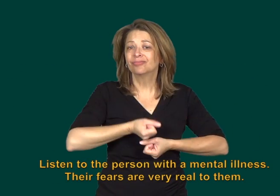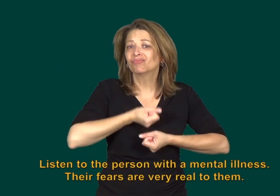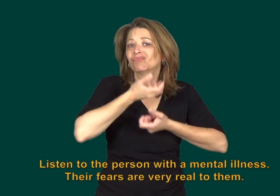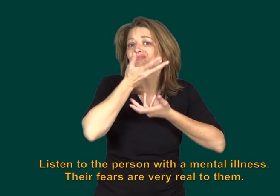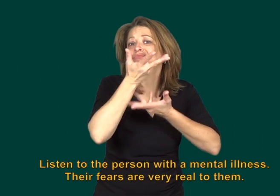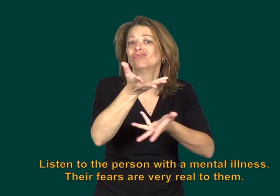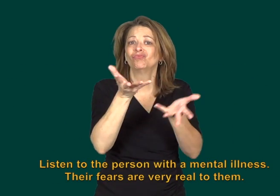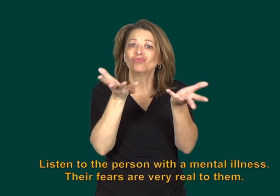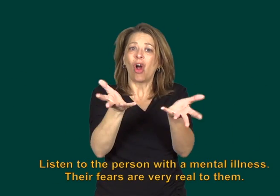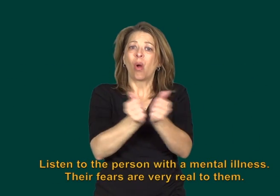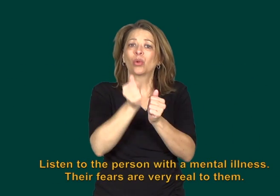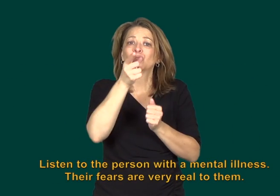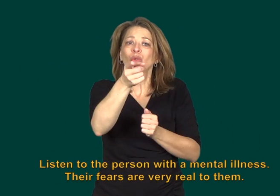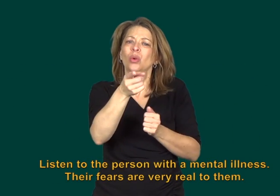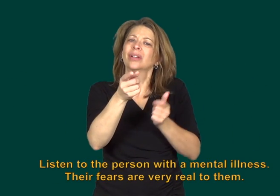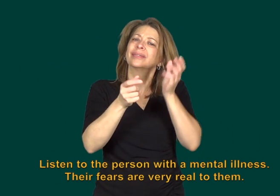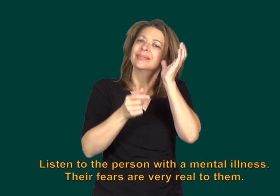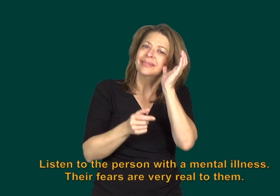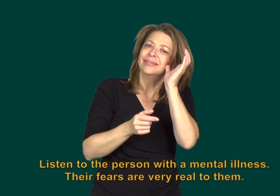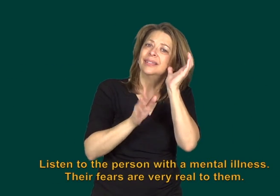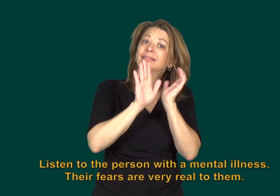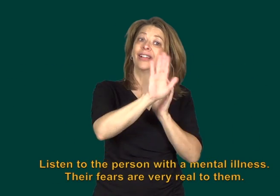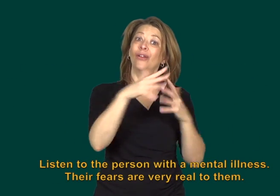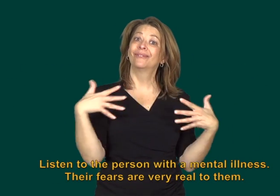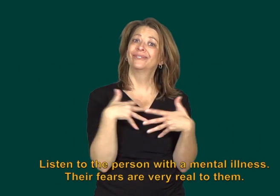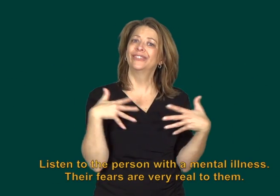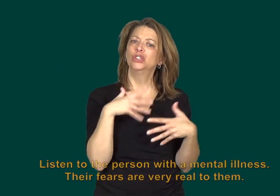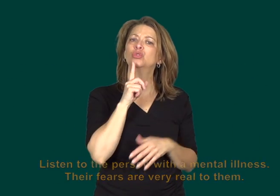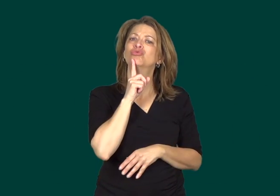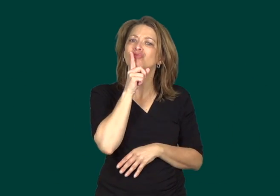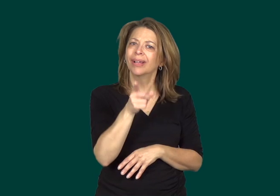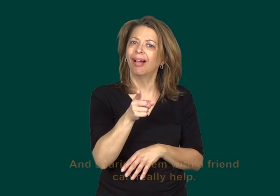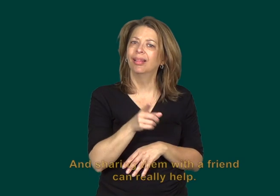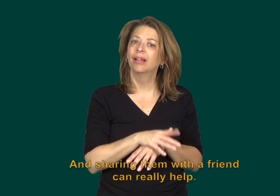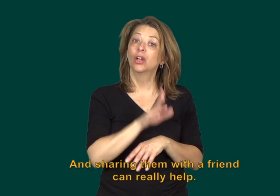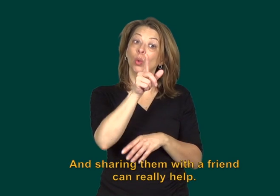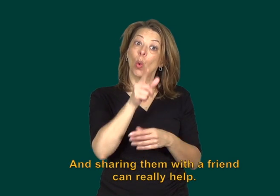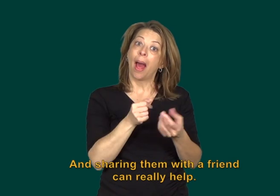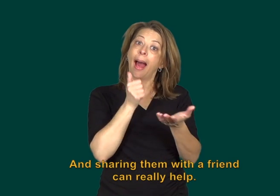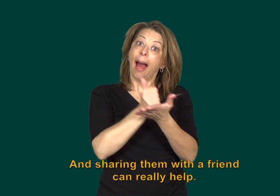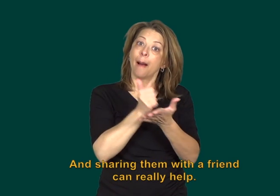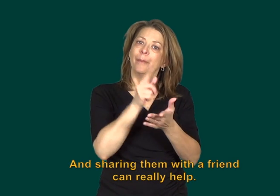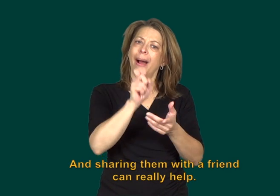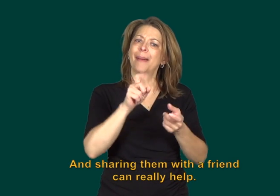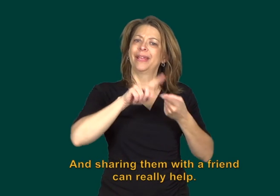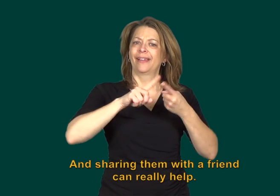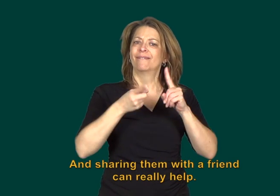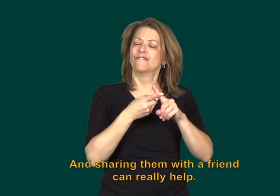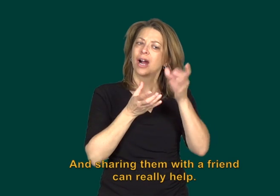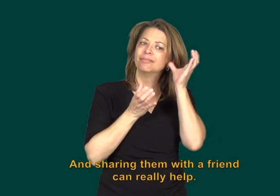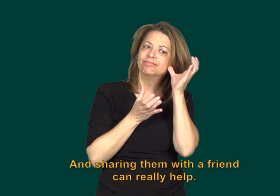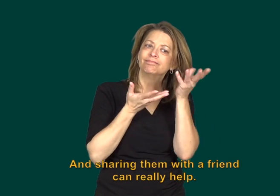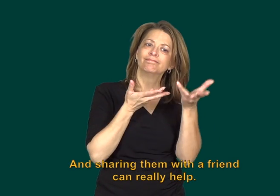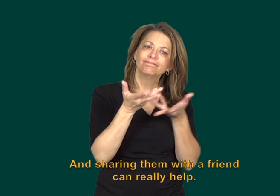person with a mental illness. Their fears are very real to them, and sharing them with a friend can really help.